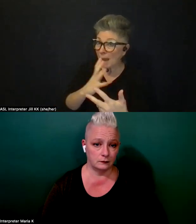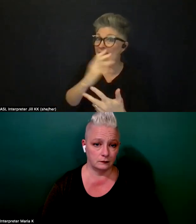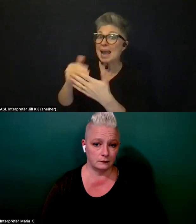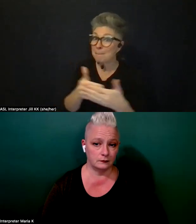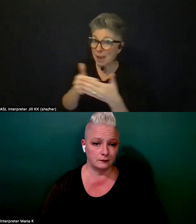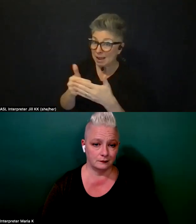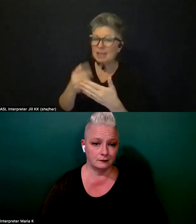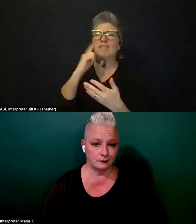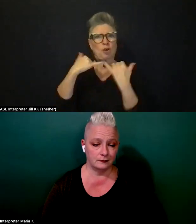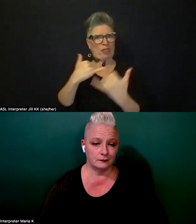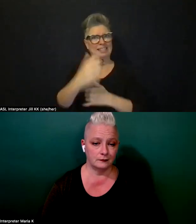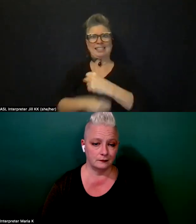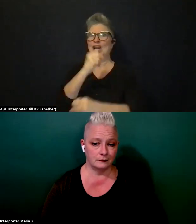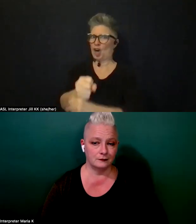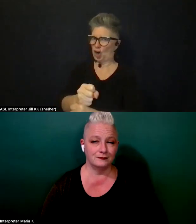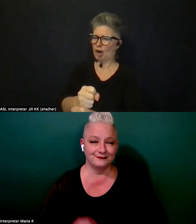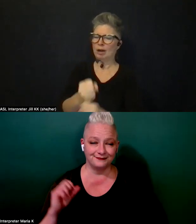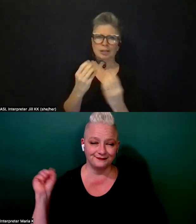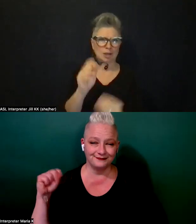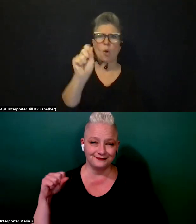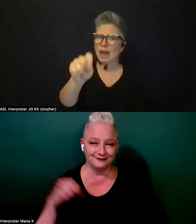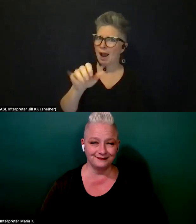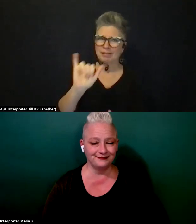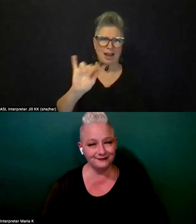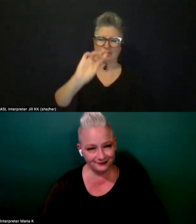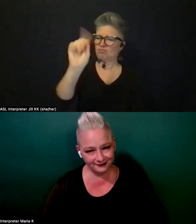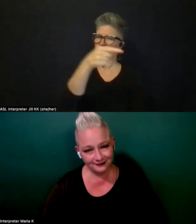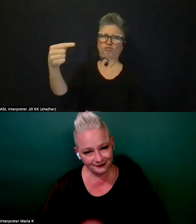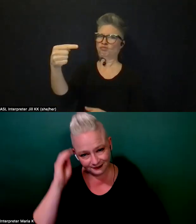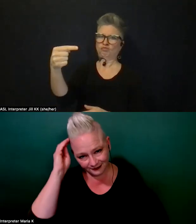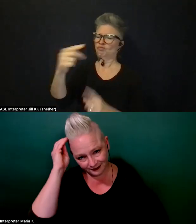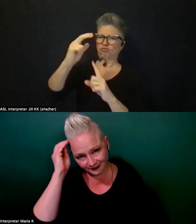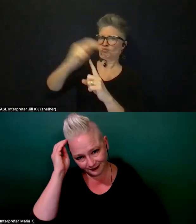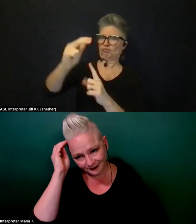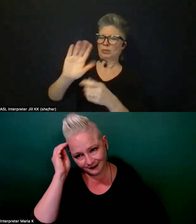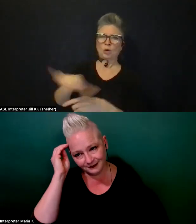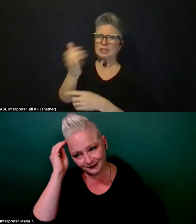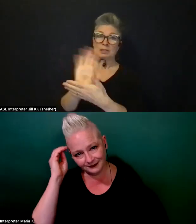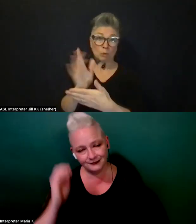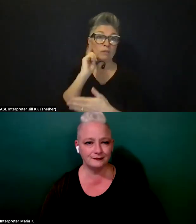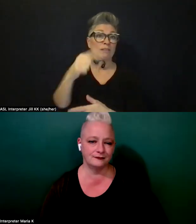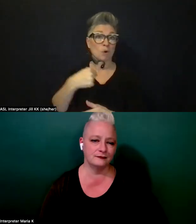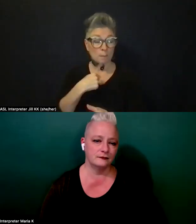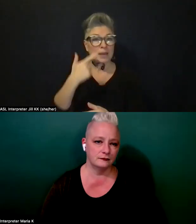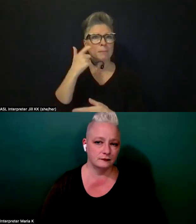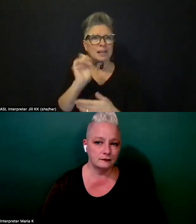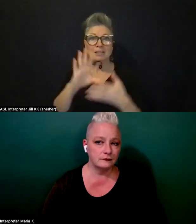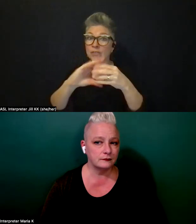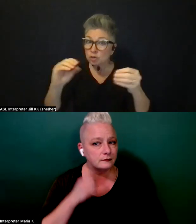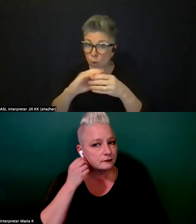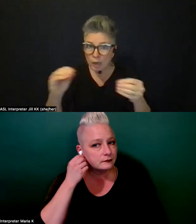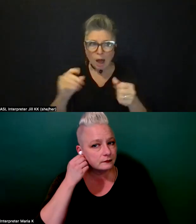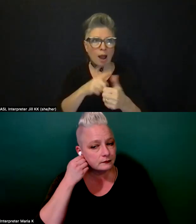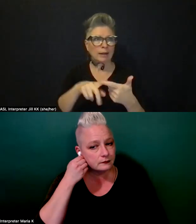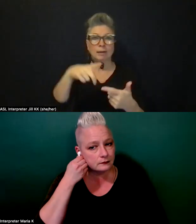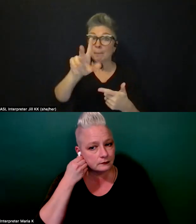Yeah. So yeah, it's like number one Christmas movie for me because of the storyline, the plot,